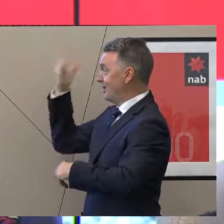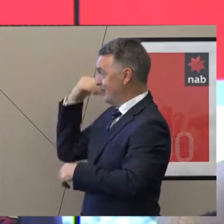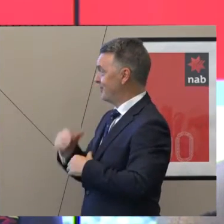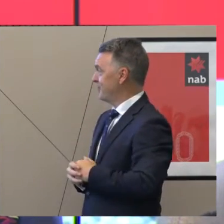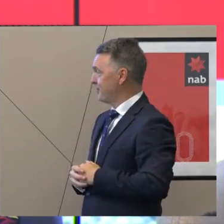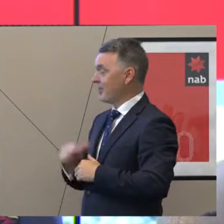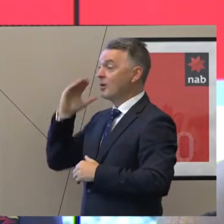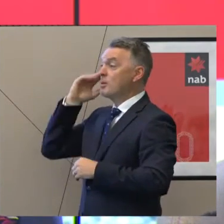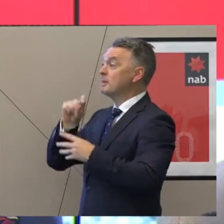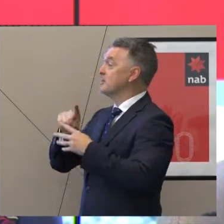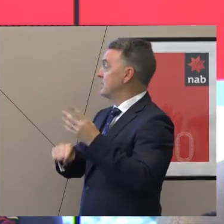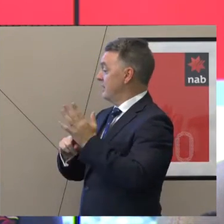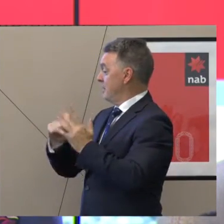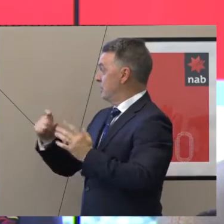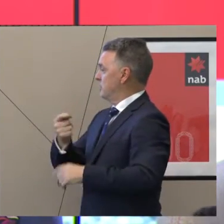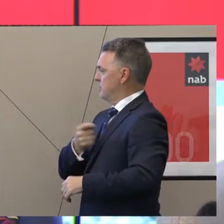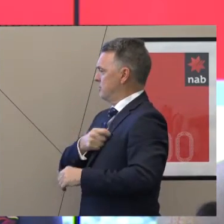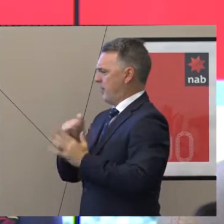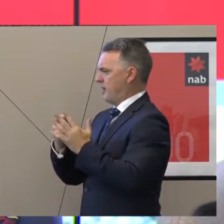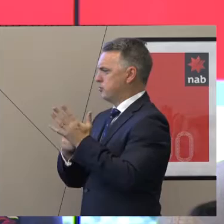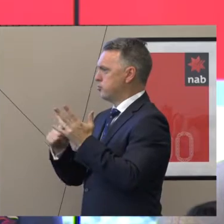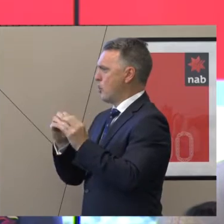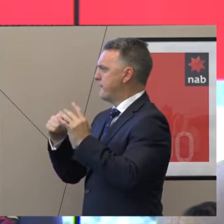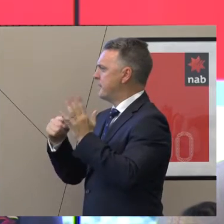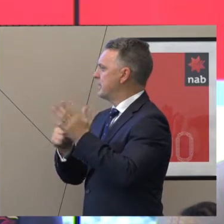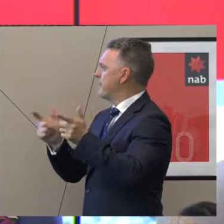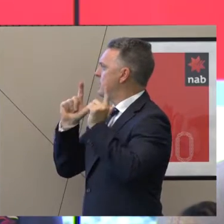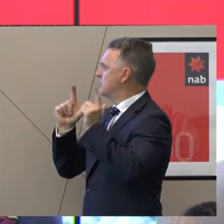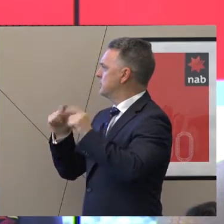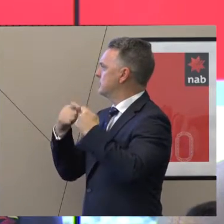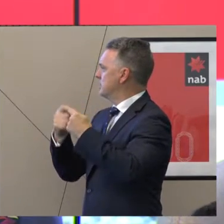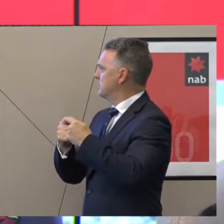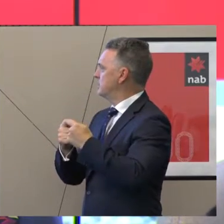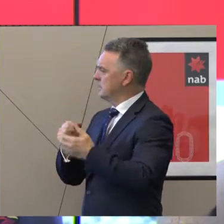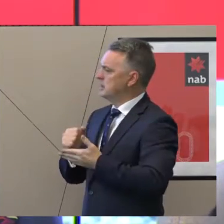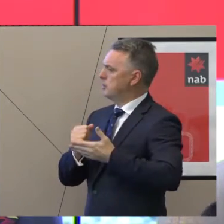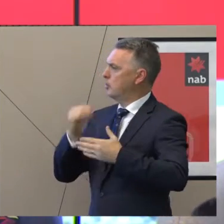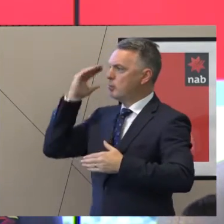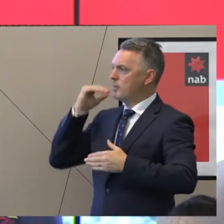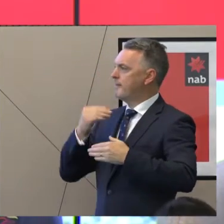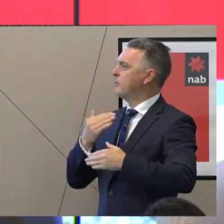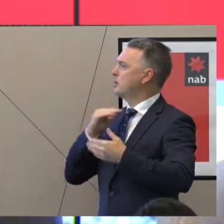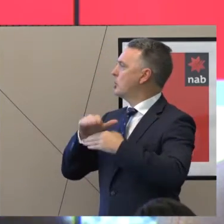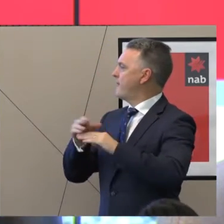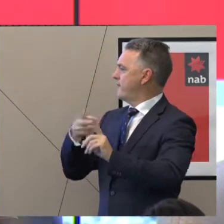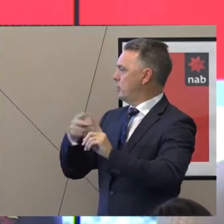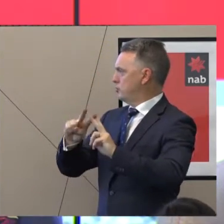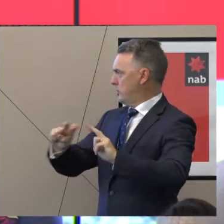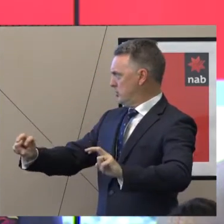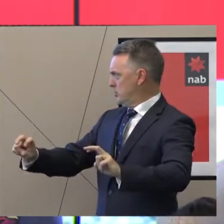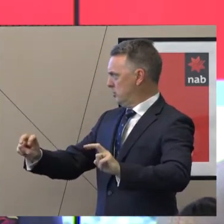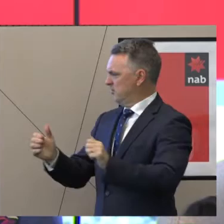with Disabilities Victoria, she was a member of the project management team that oversaw the Voices Against Violence research project, a